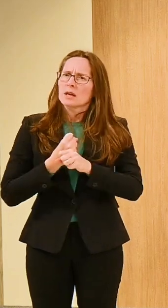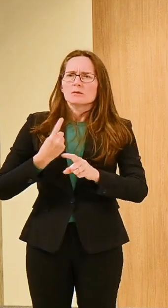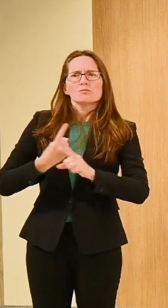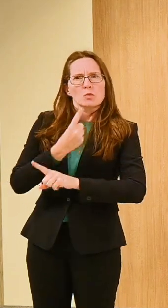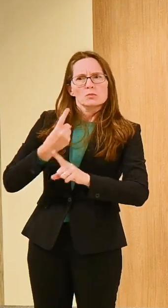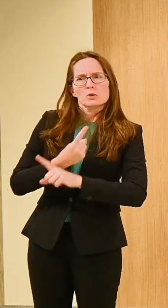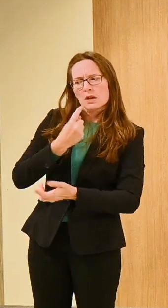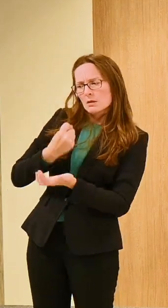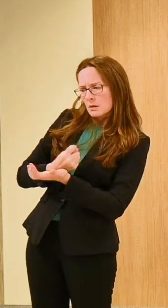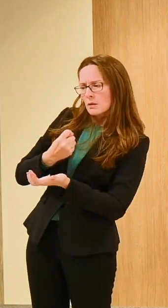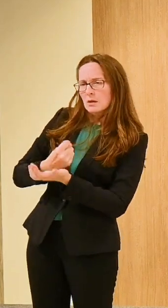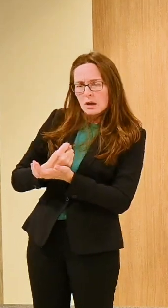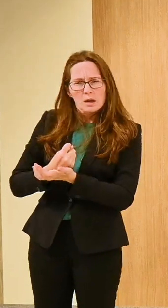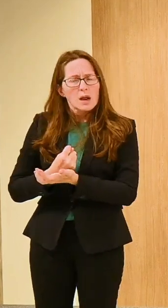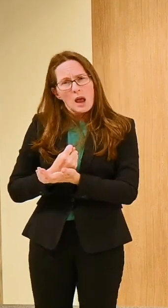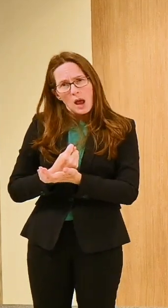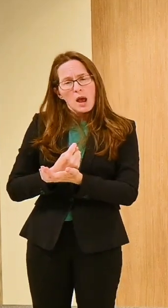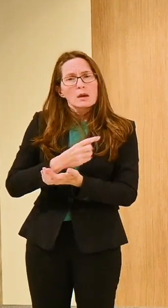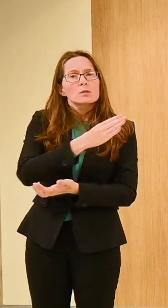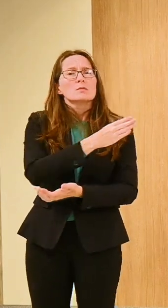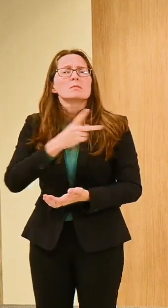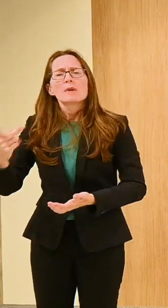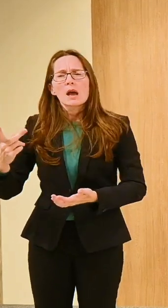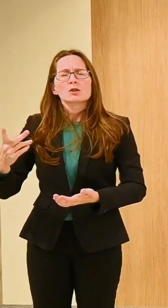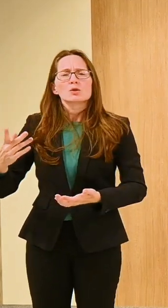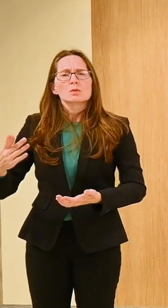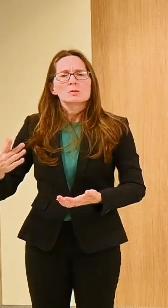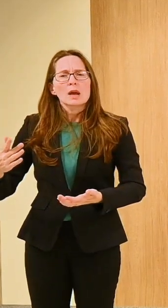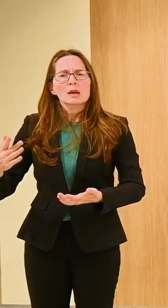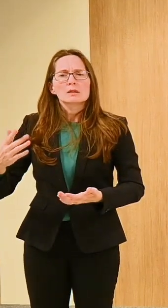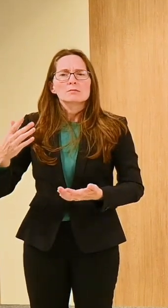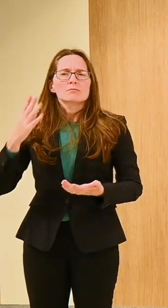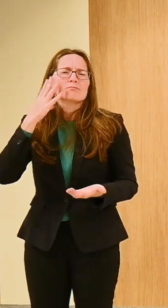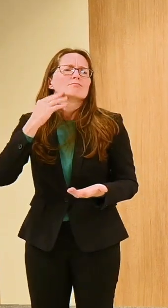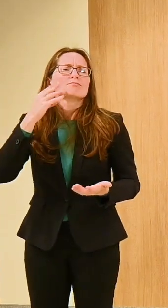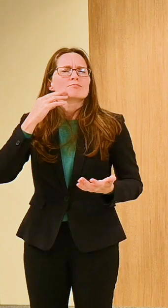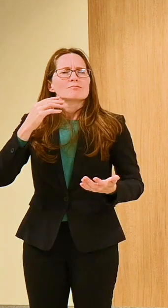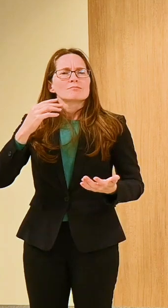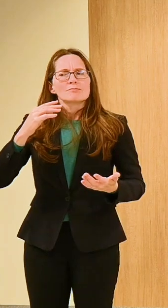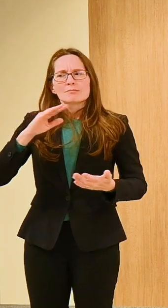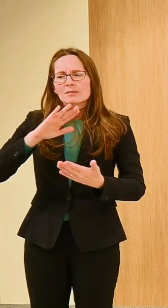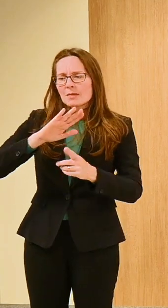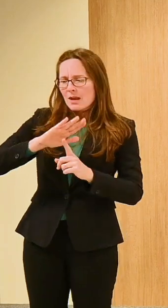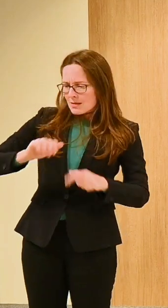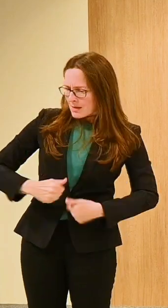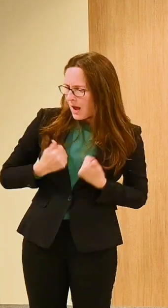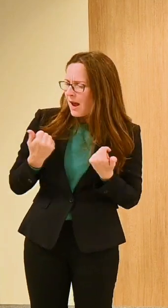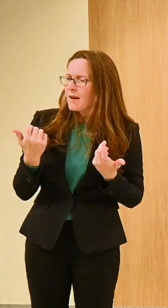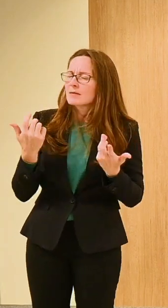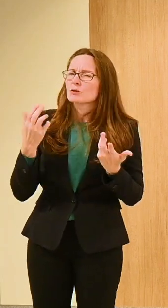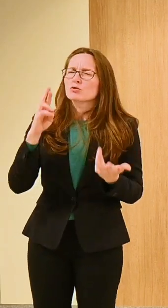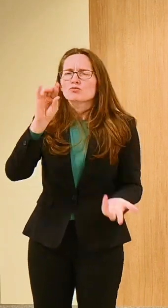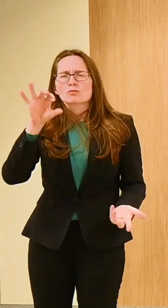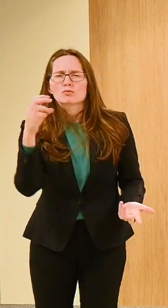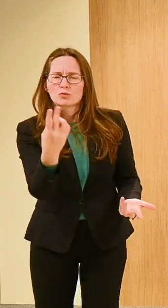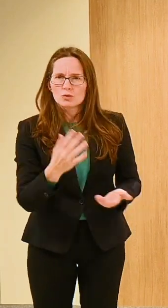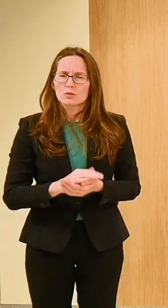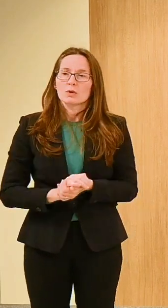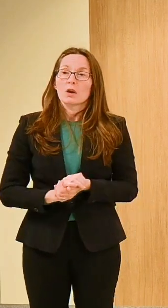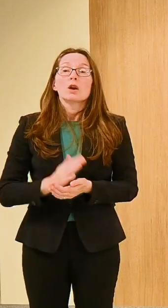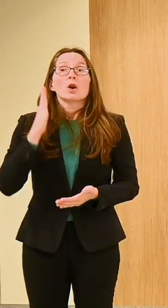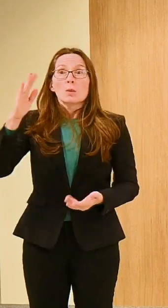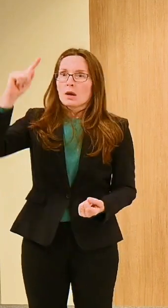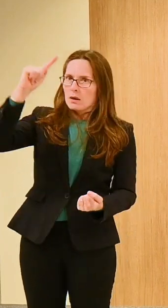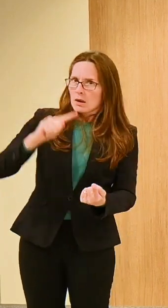lives. It will also help free space in other units like the emergency room and impact wait